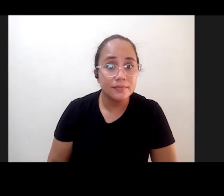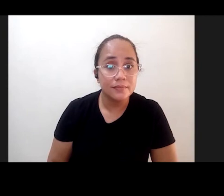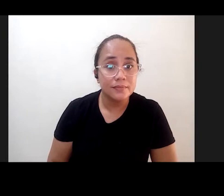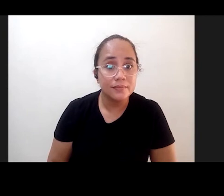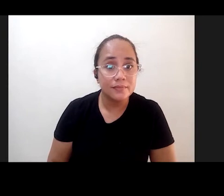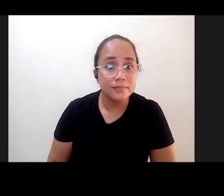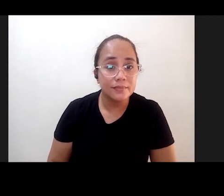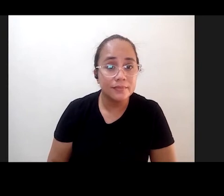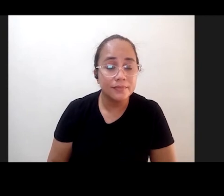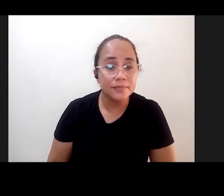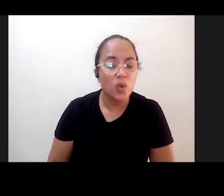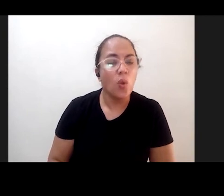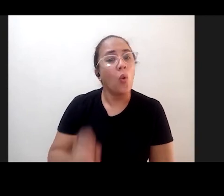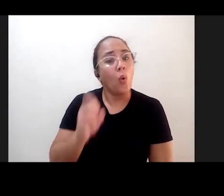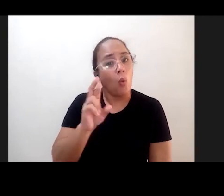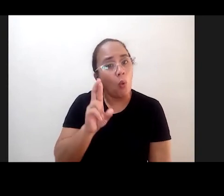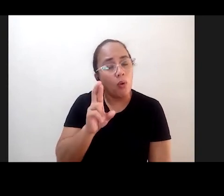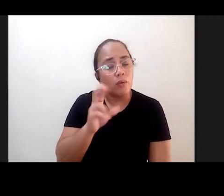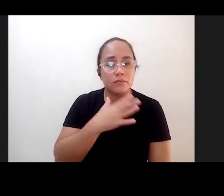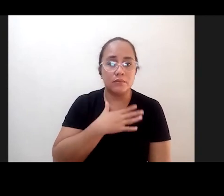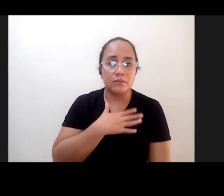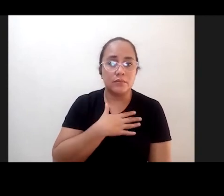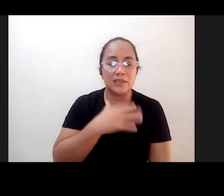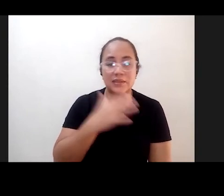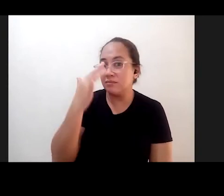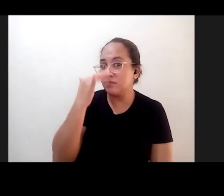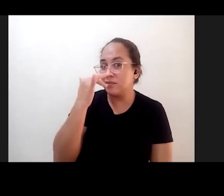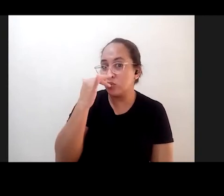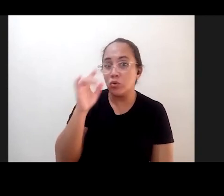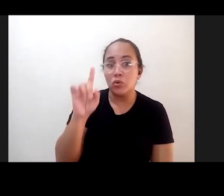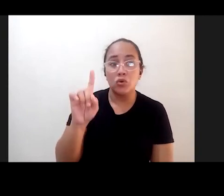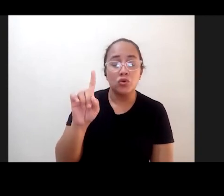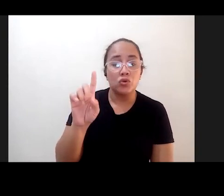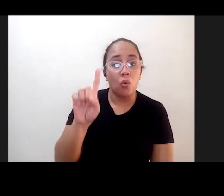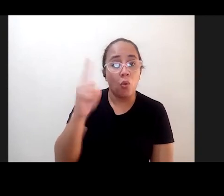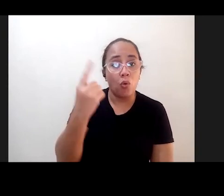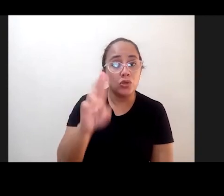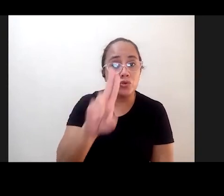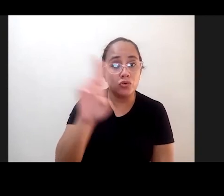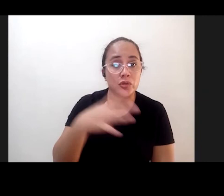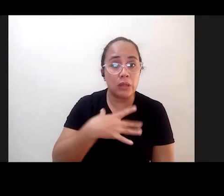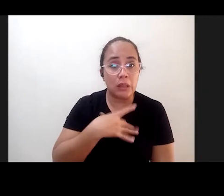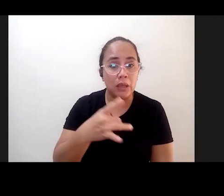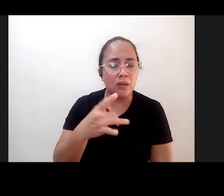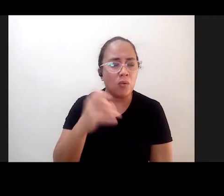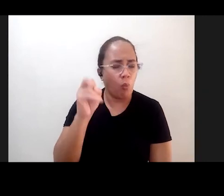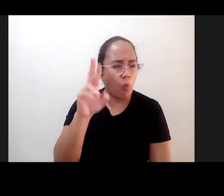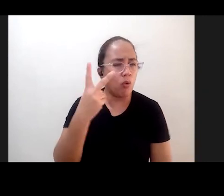Only, or as Nat says, only use like, or use both.